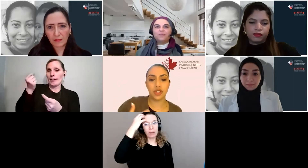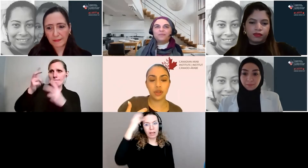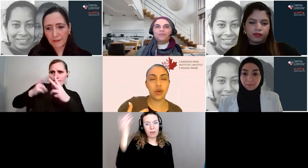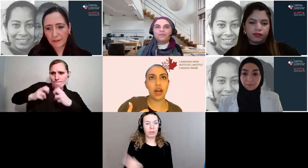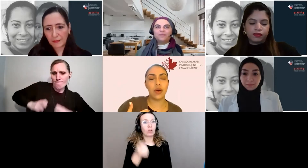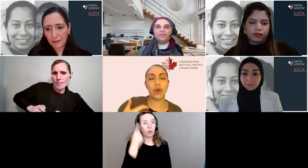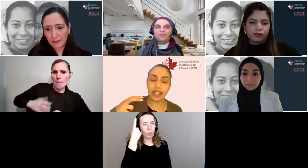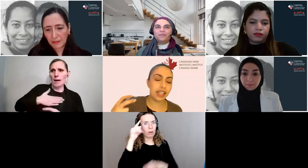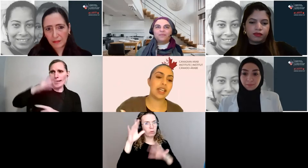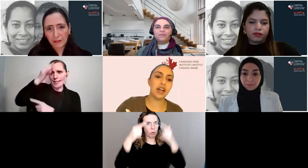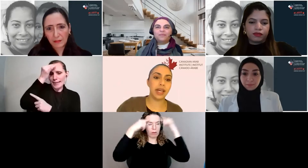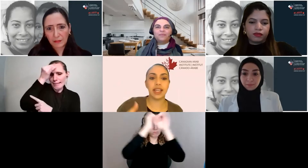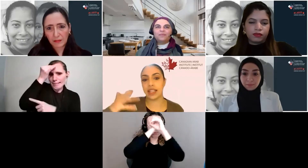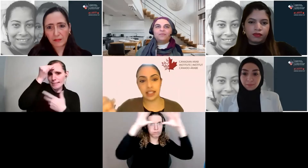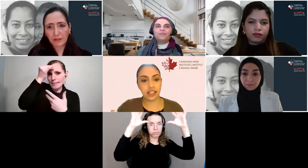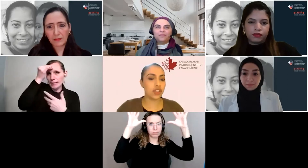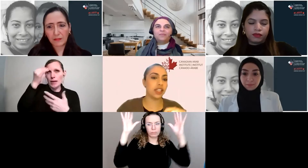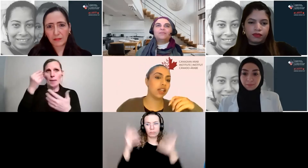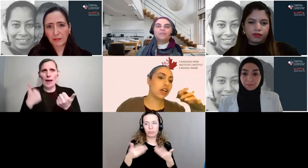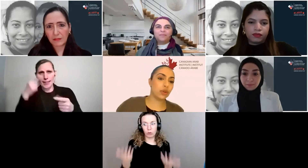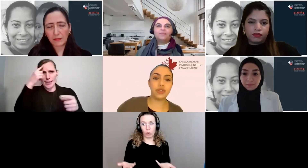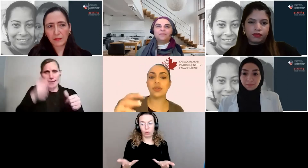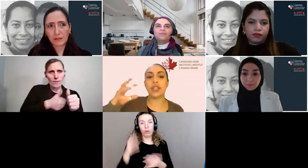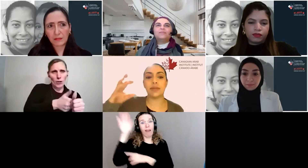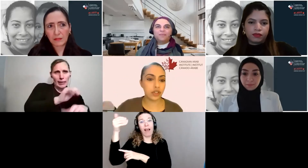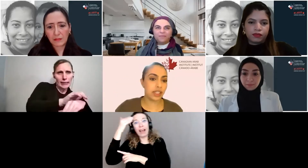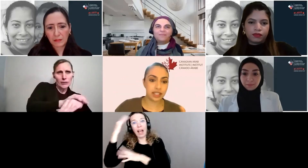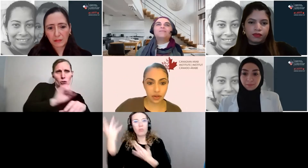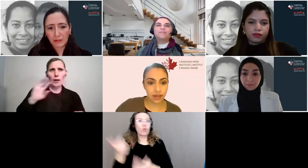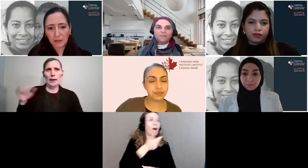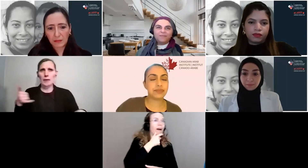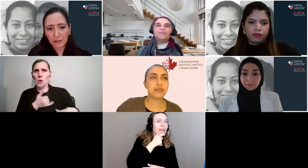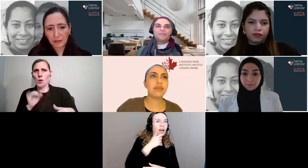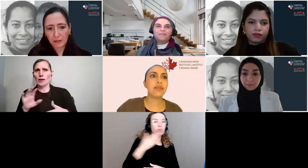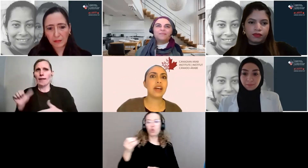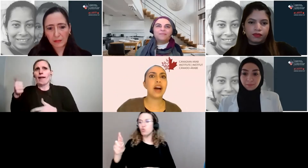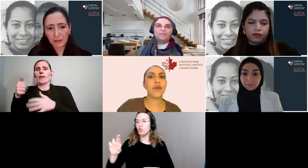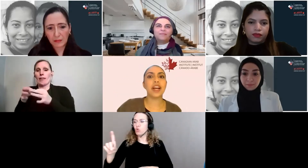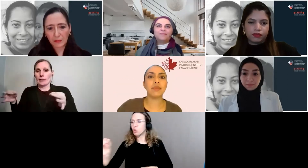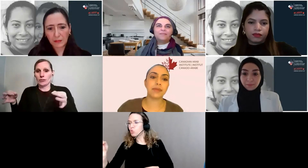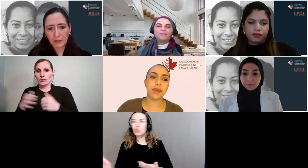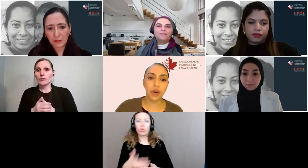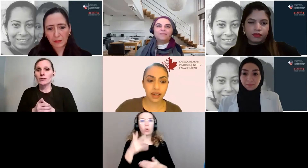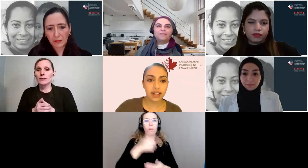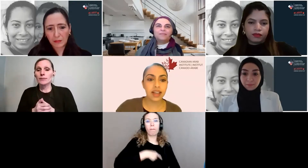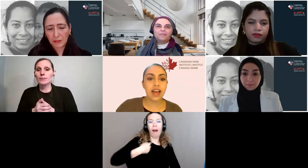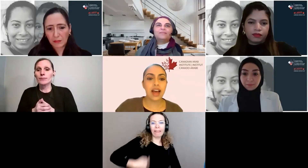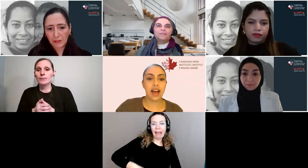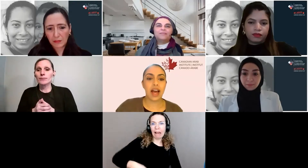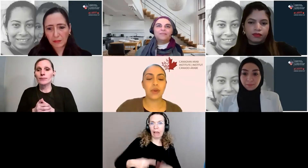in Arabic, in English, in Urdu, in Mandarin, etc. When it comes to my